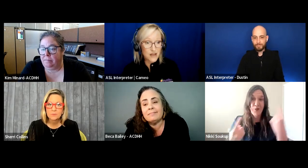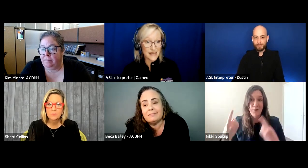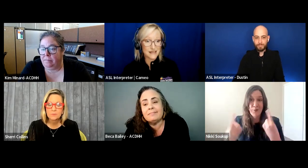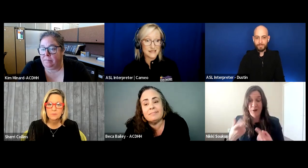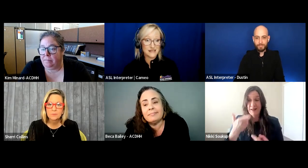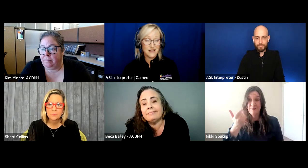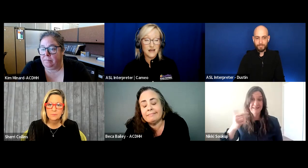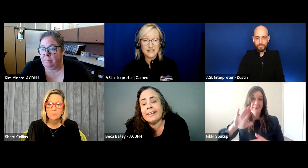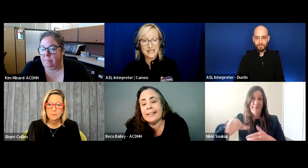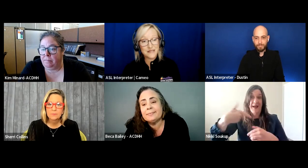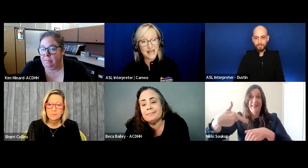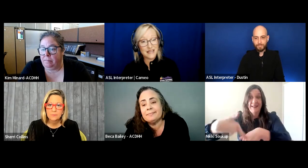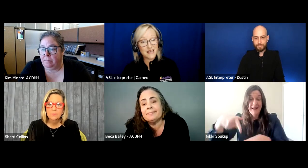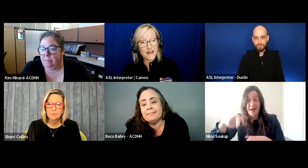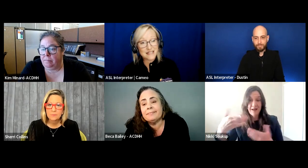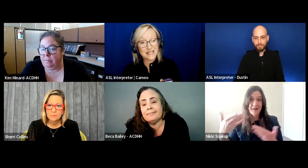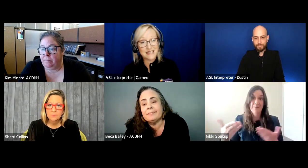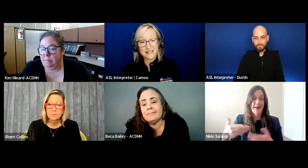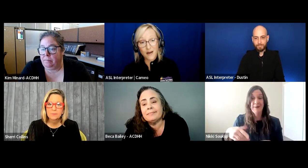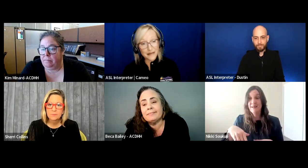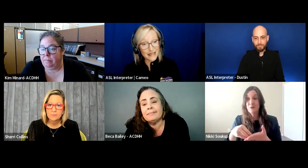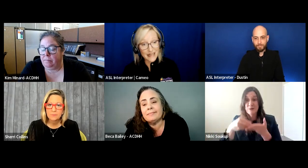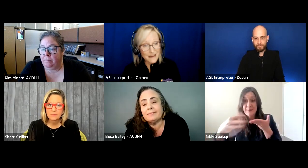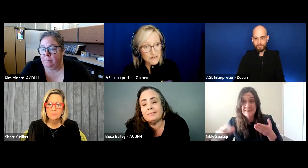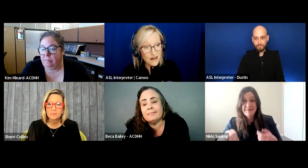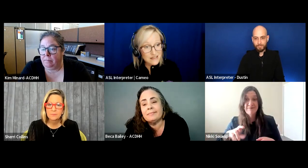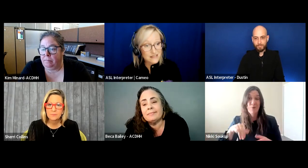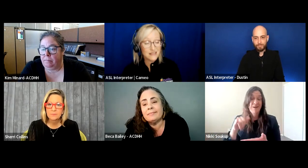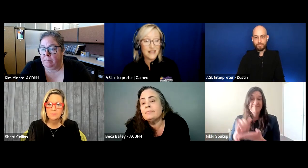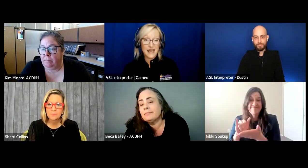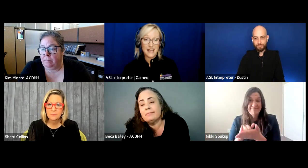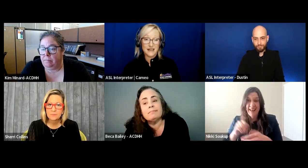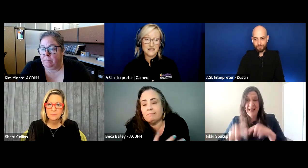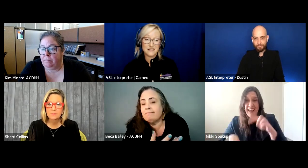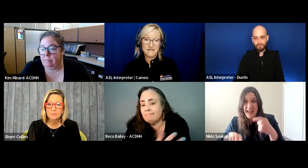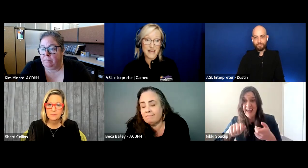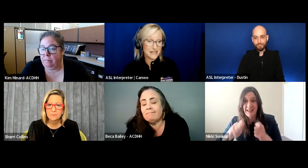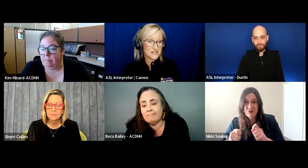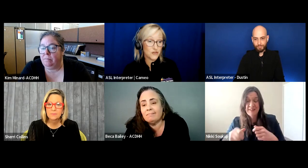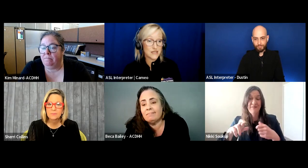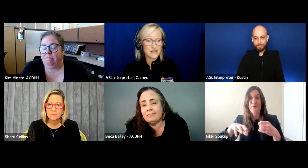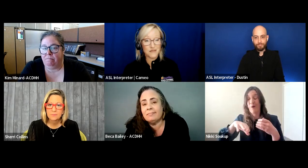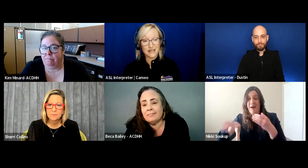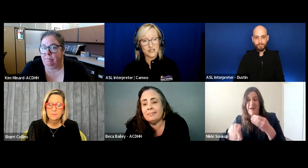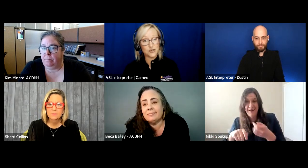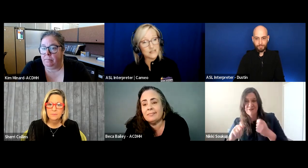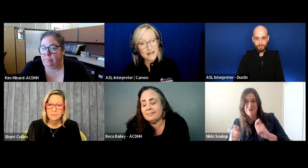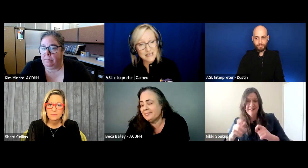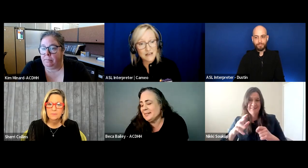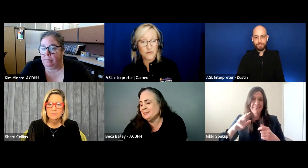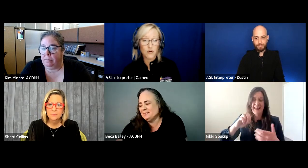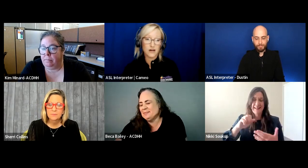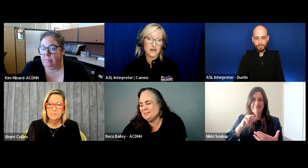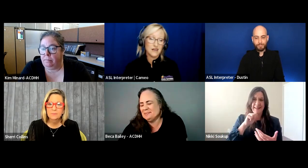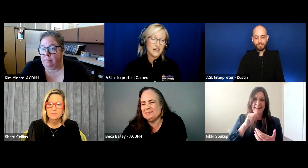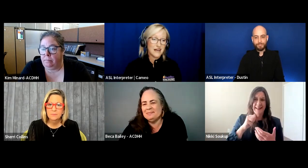the process. It seems like deaf access is commonly an afterthought, and then it's viewed as something as too